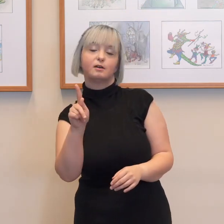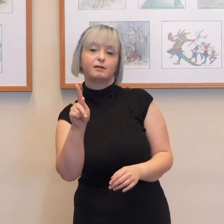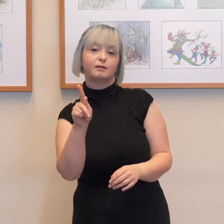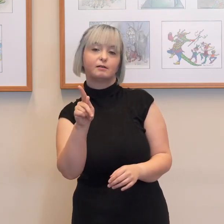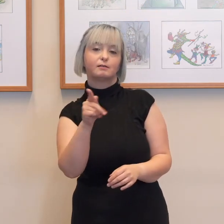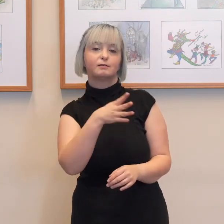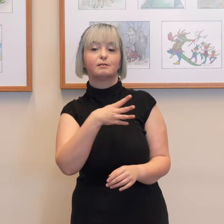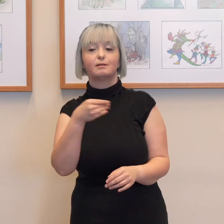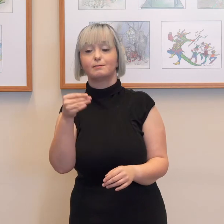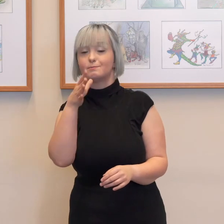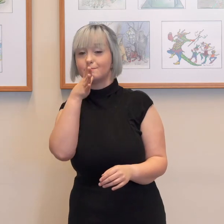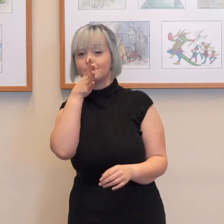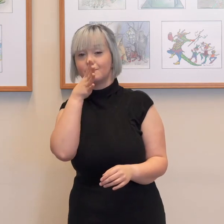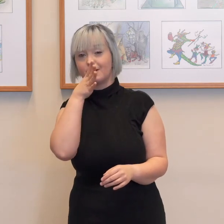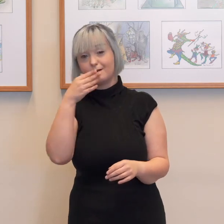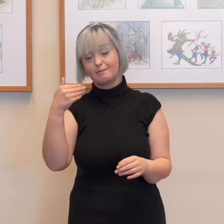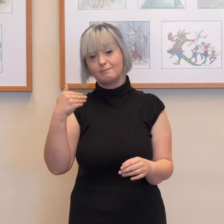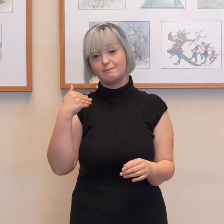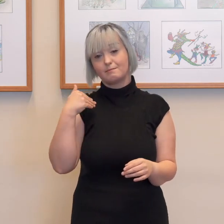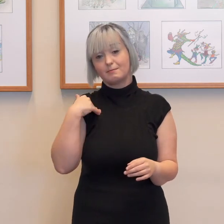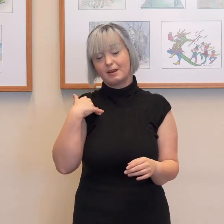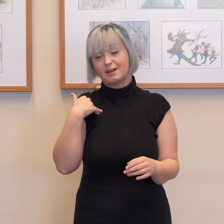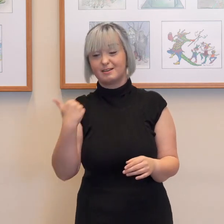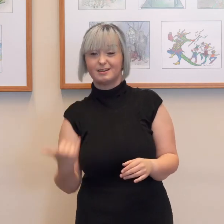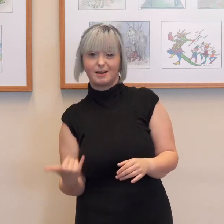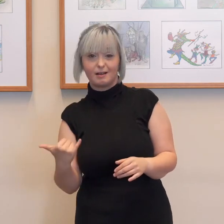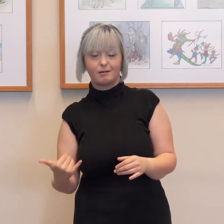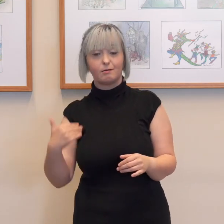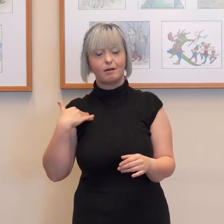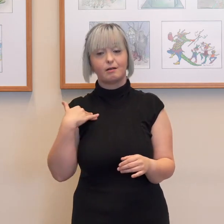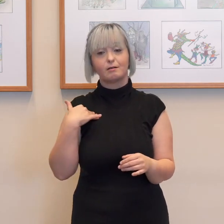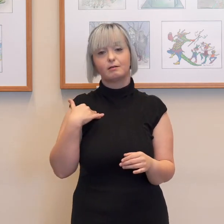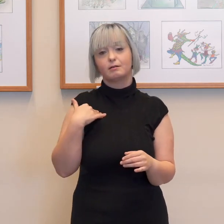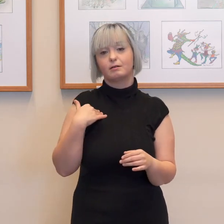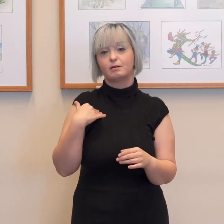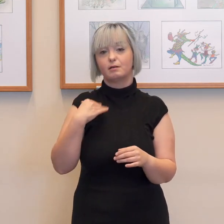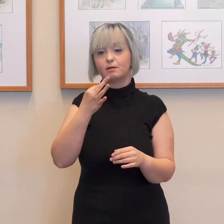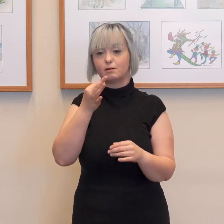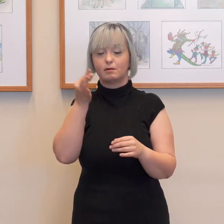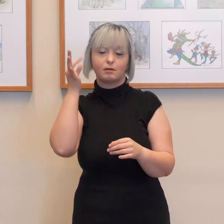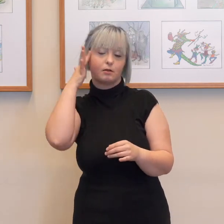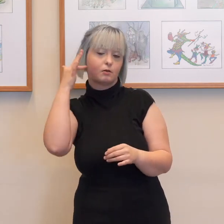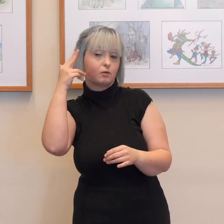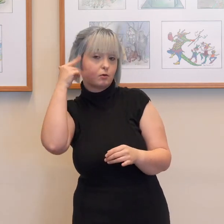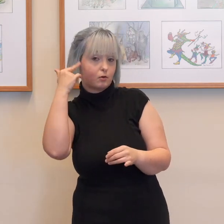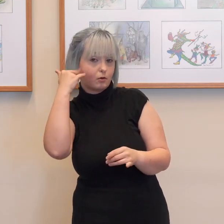So now Jack and his mom, they had the gold coins,